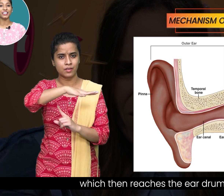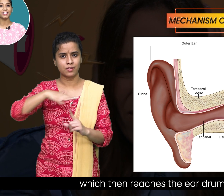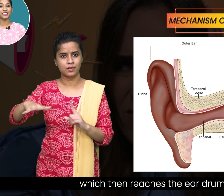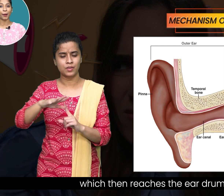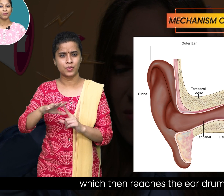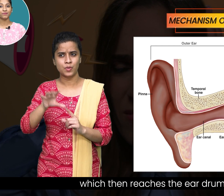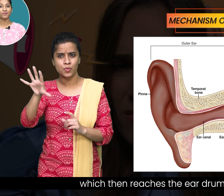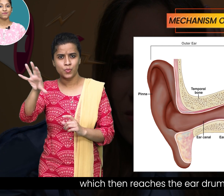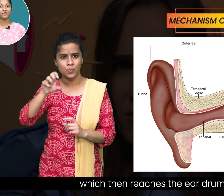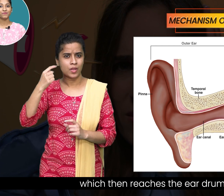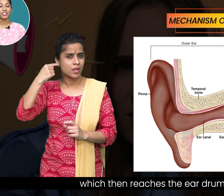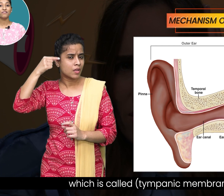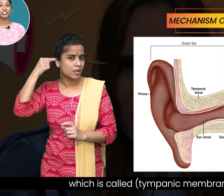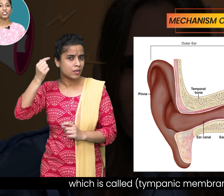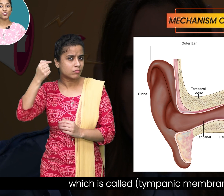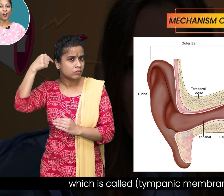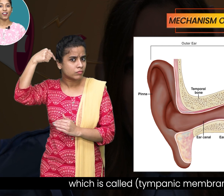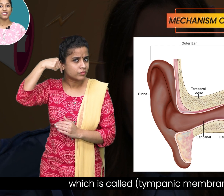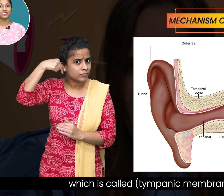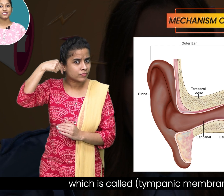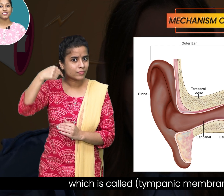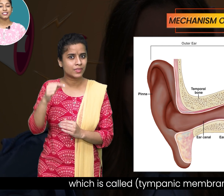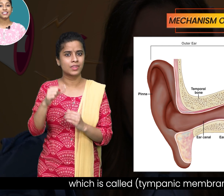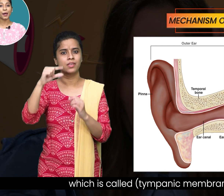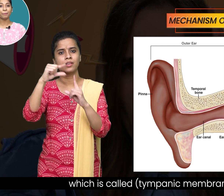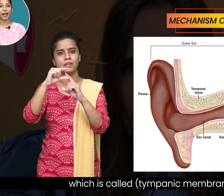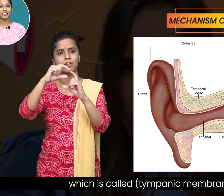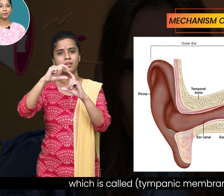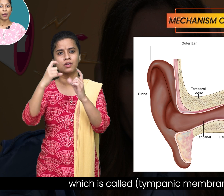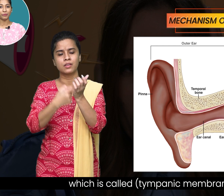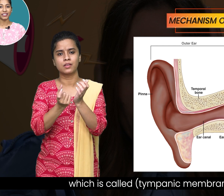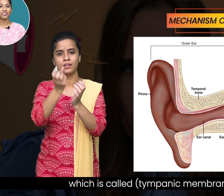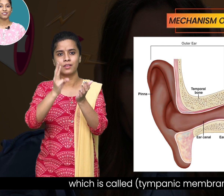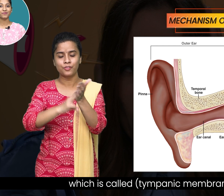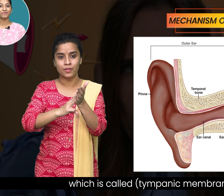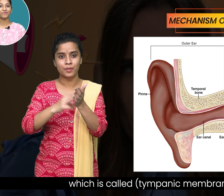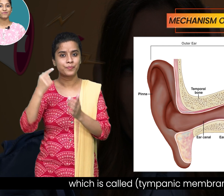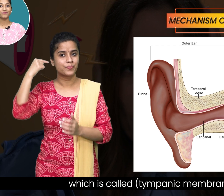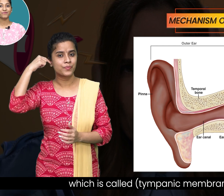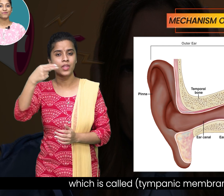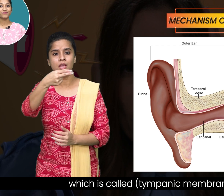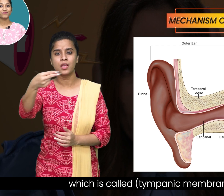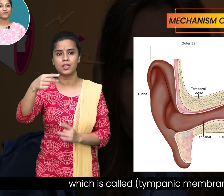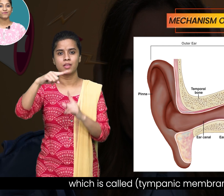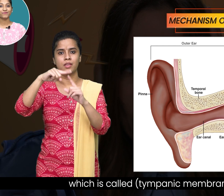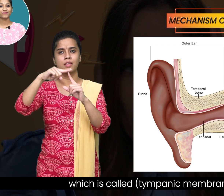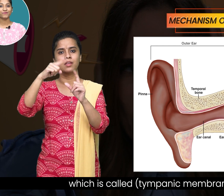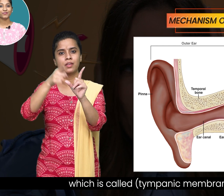the eardrum, which is called tympanic membrane,